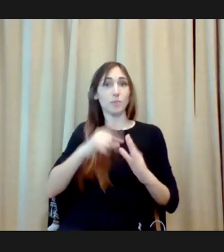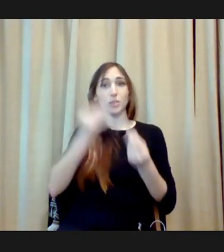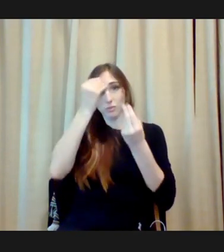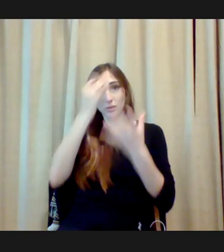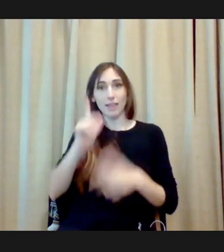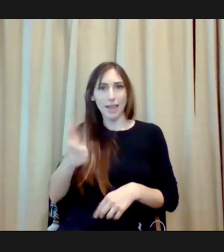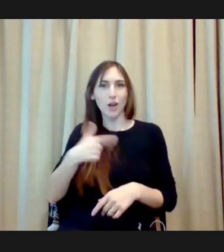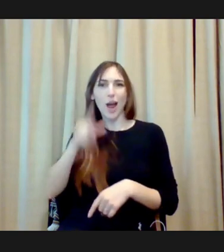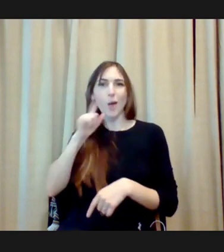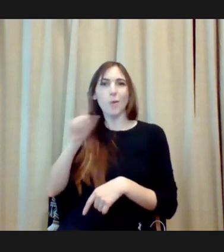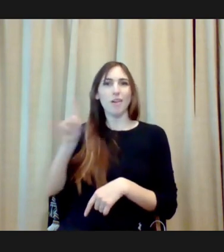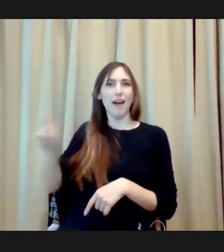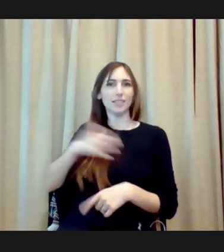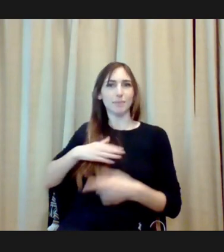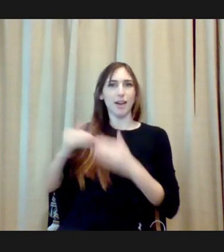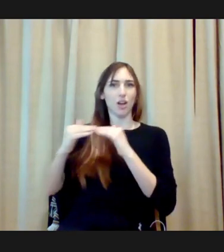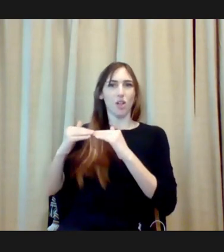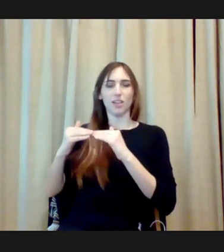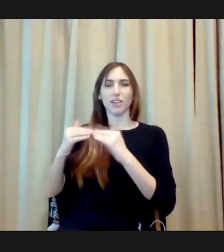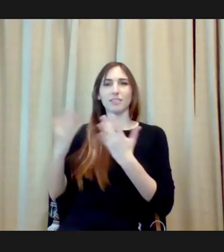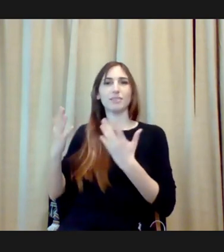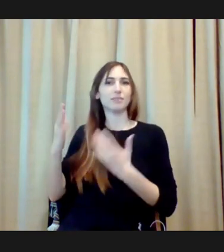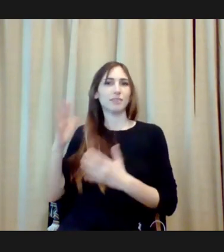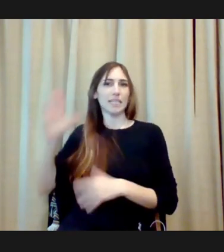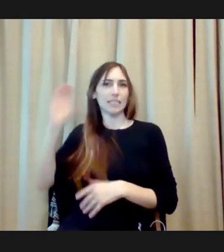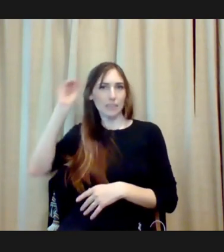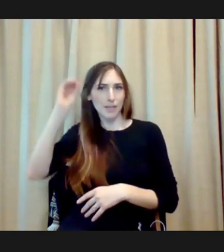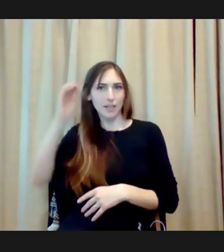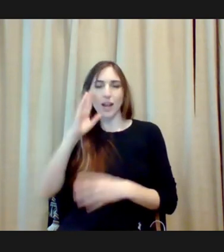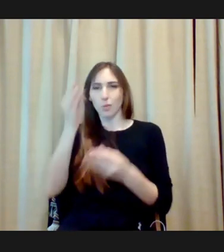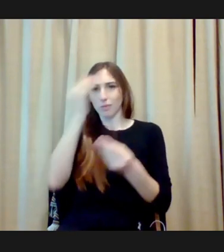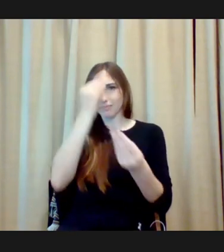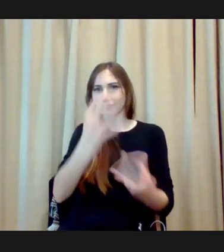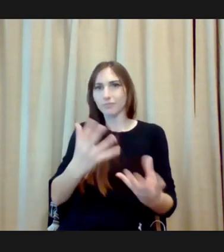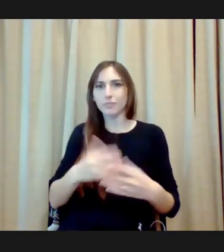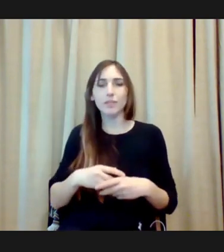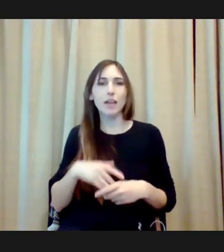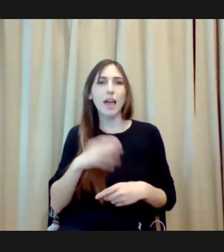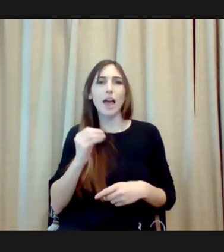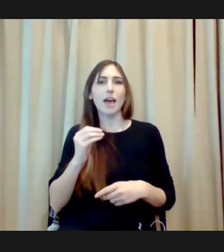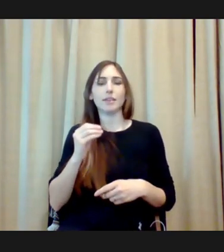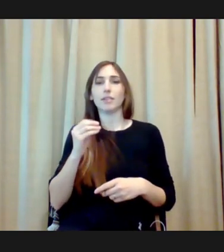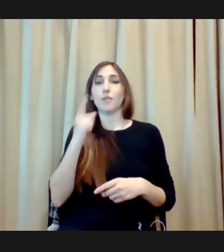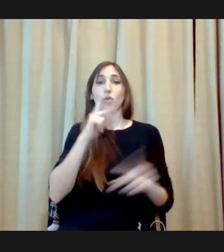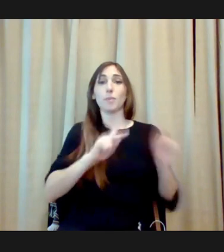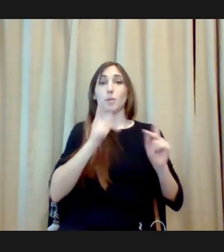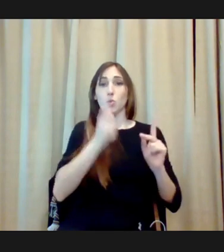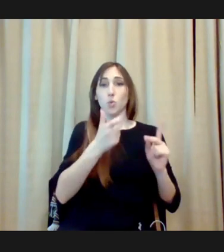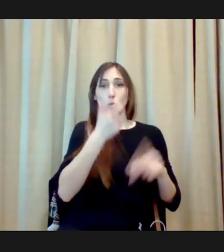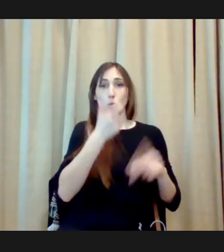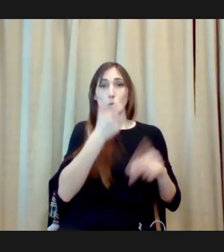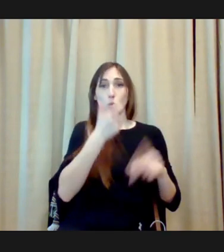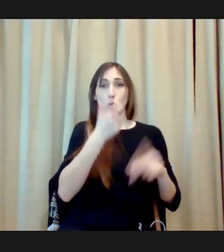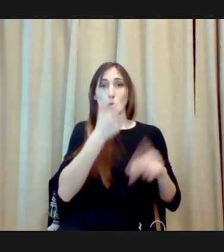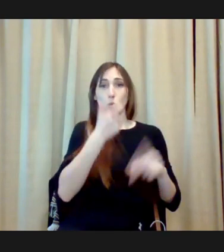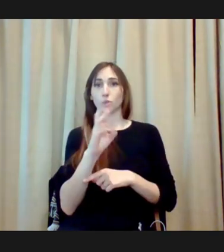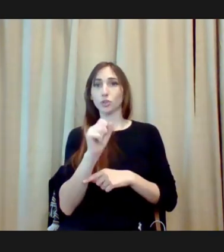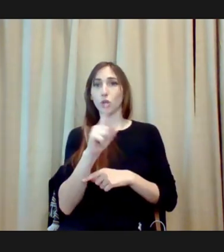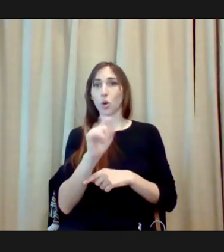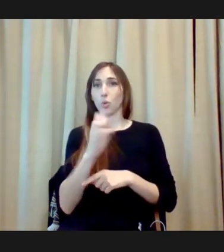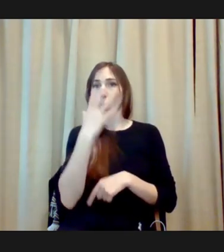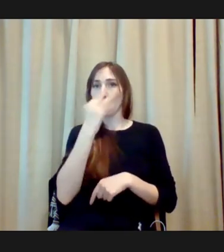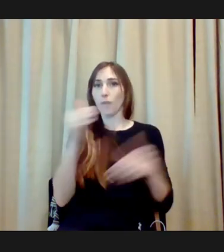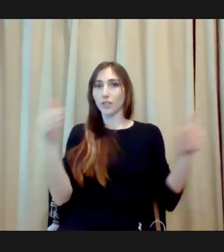on that, you know, and how it's going to be different. You know, for folks who followed the Yellowstone wolf reintroduction, one of the things you know is that there were